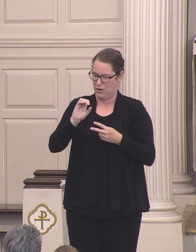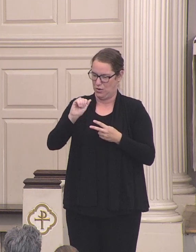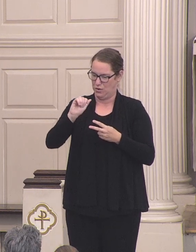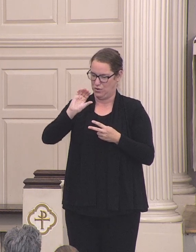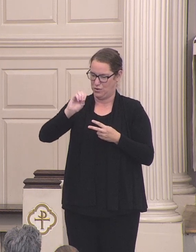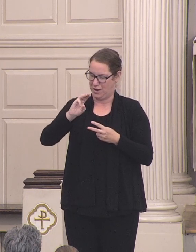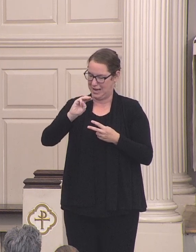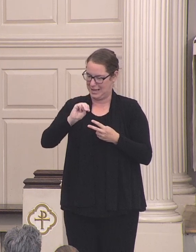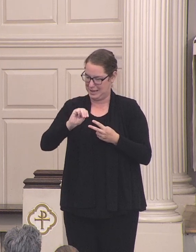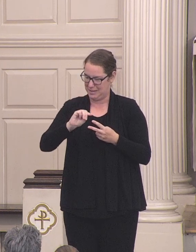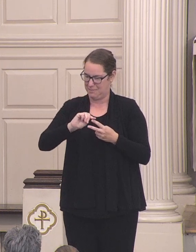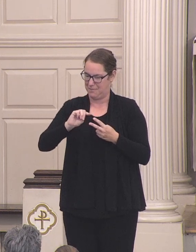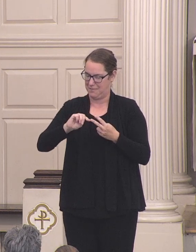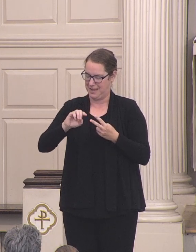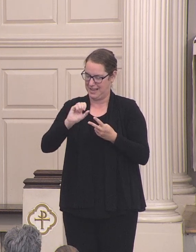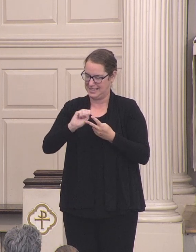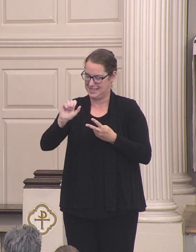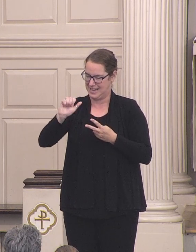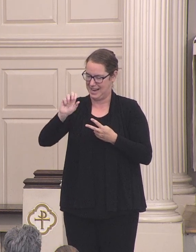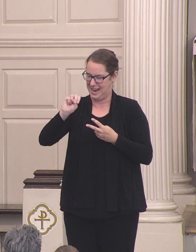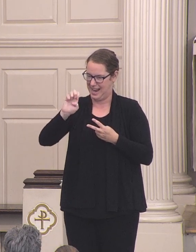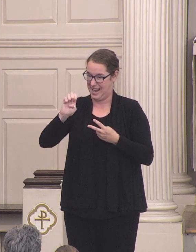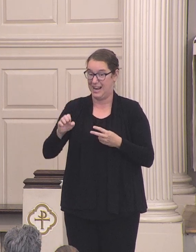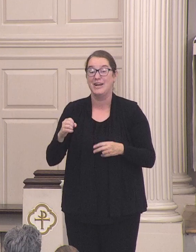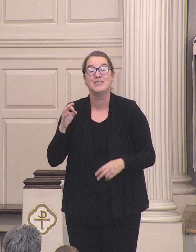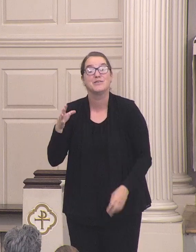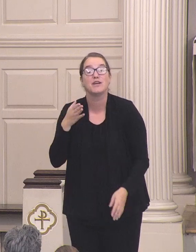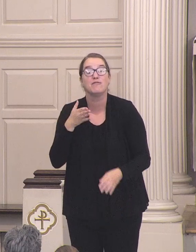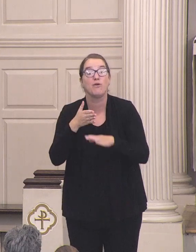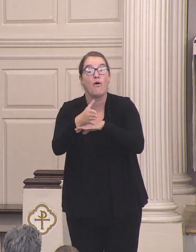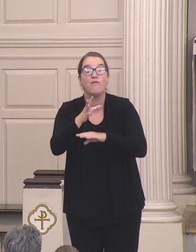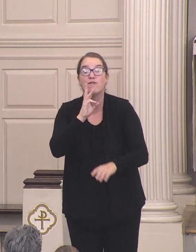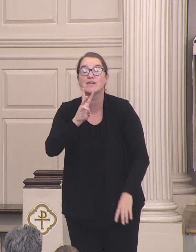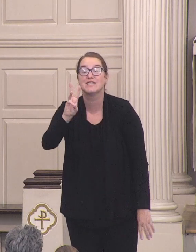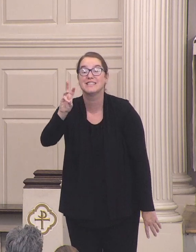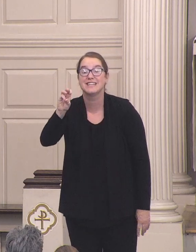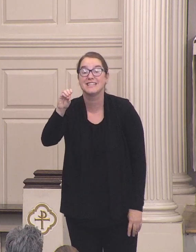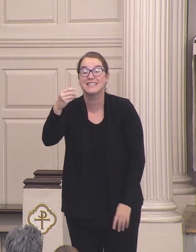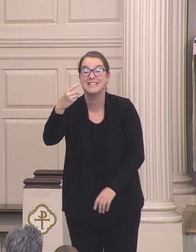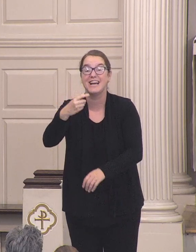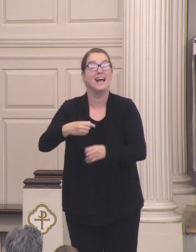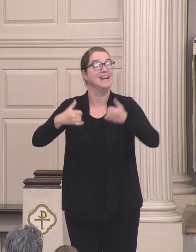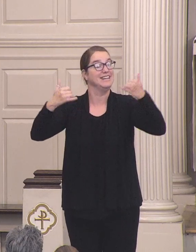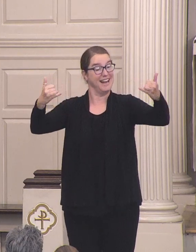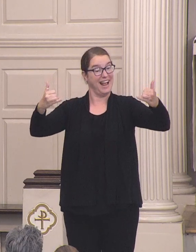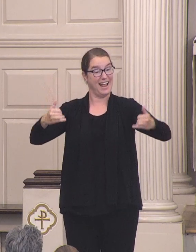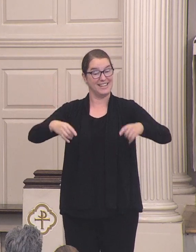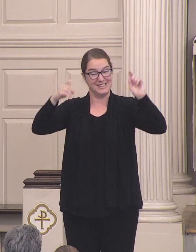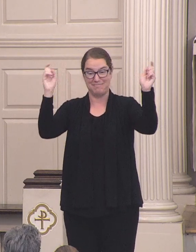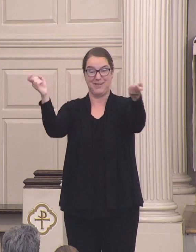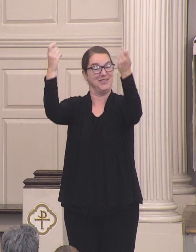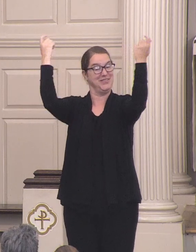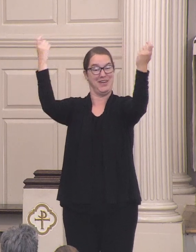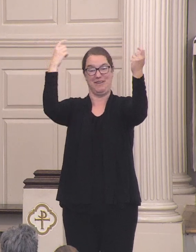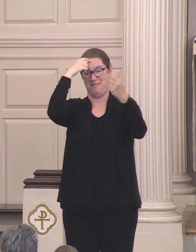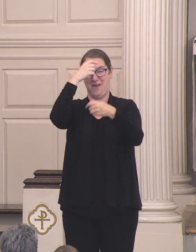so it is good news for all those that are 60 years and above. And we say, happy feast that you all, elderly